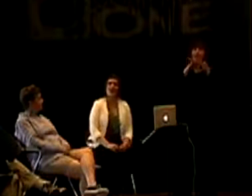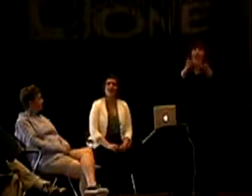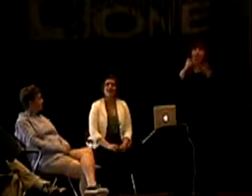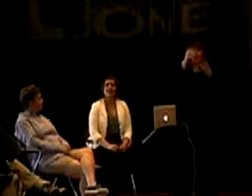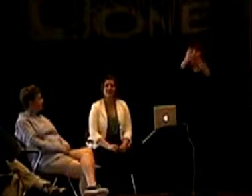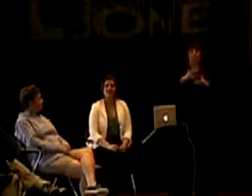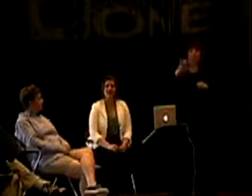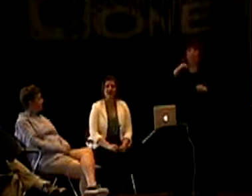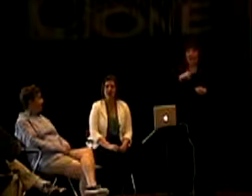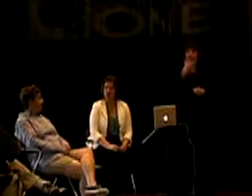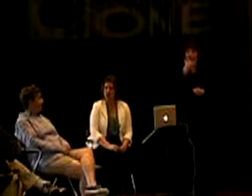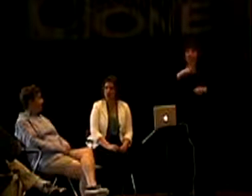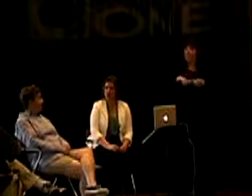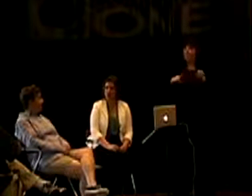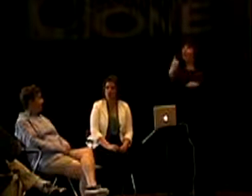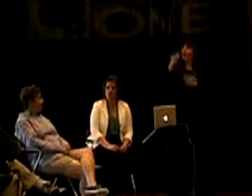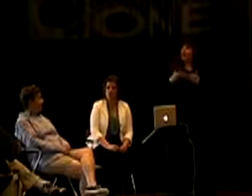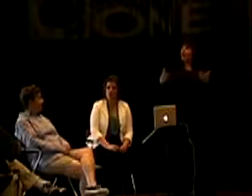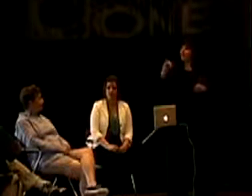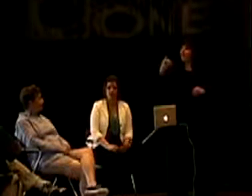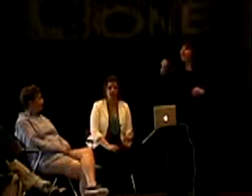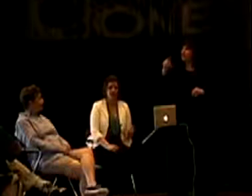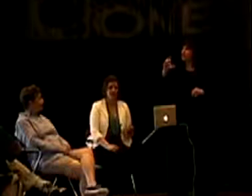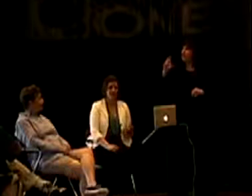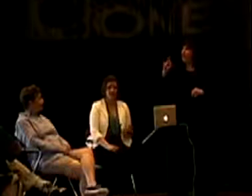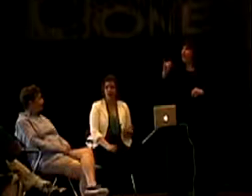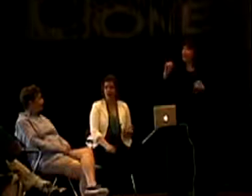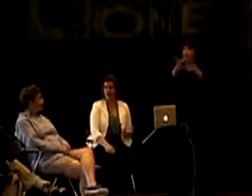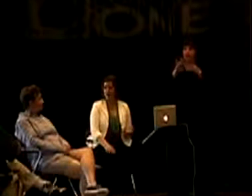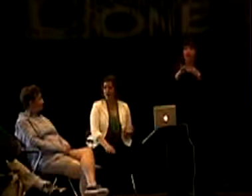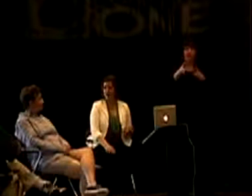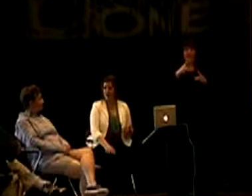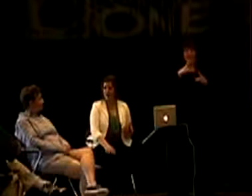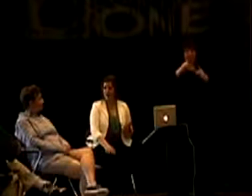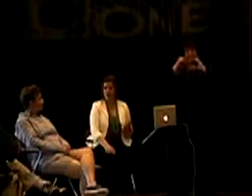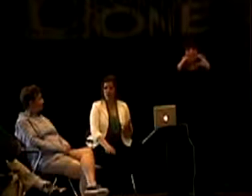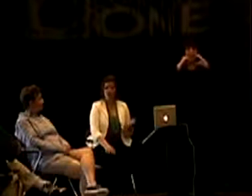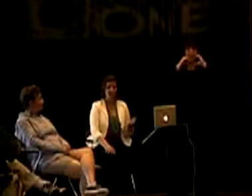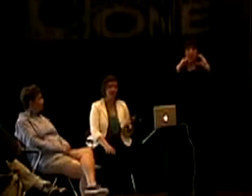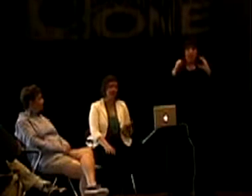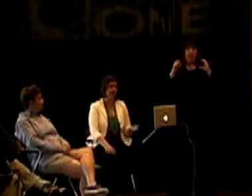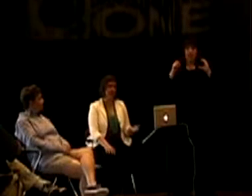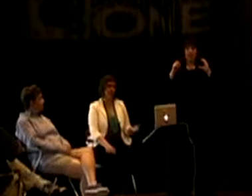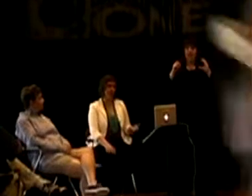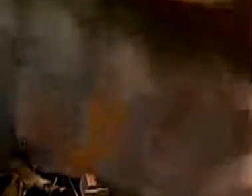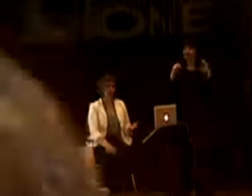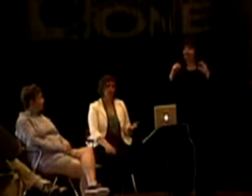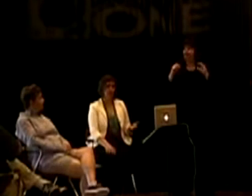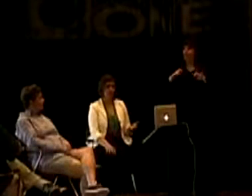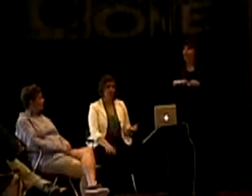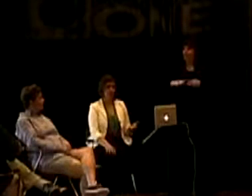One of the things Jackie talked about was the problem of simcomming, simultaneous